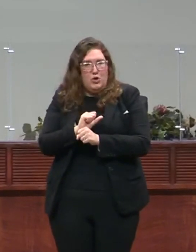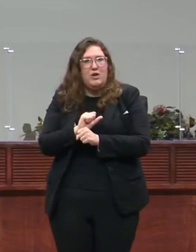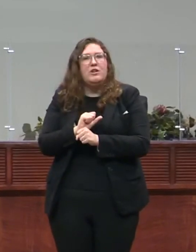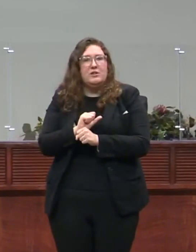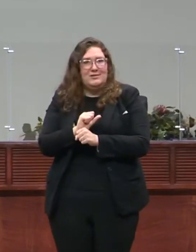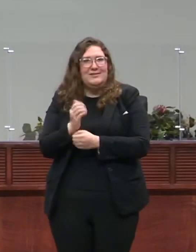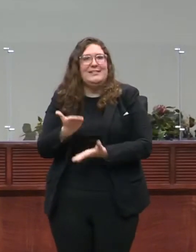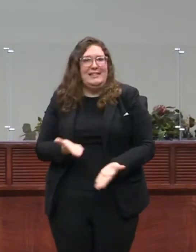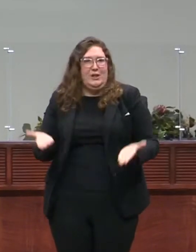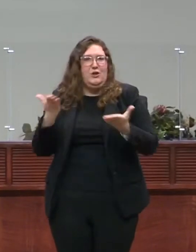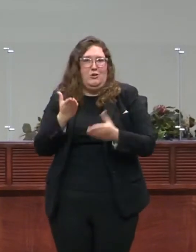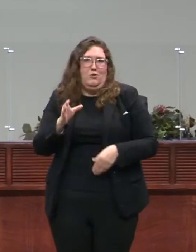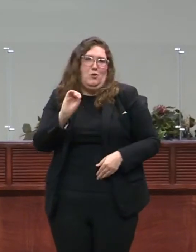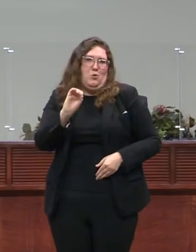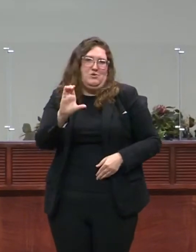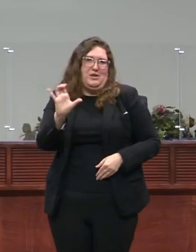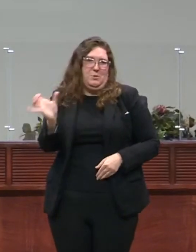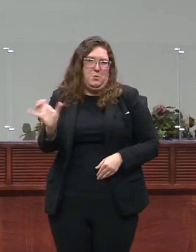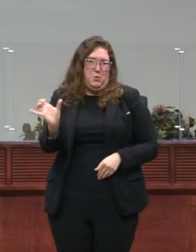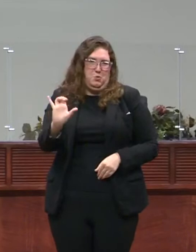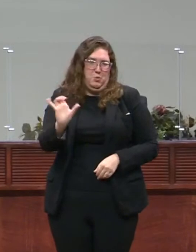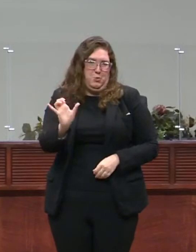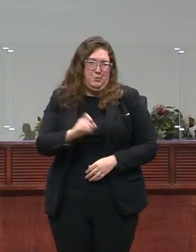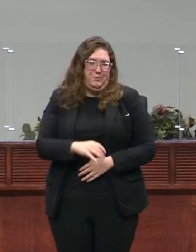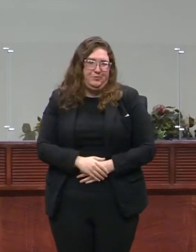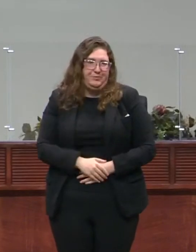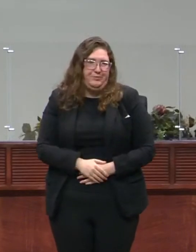constitutional office. And so,